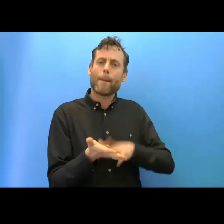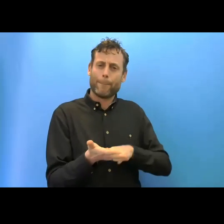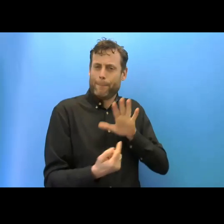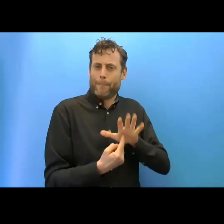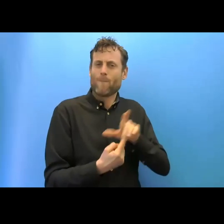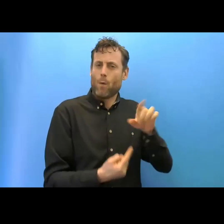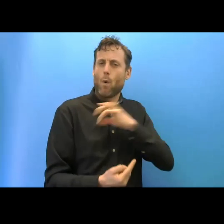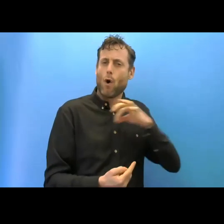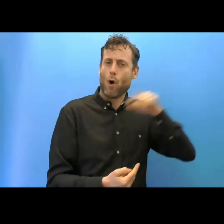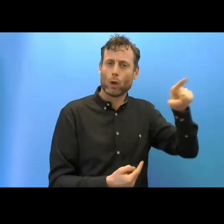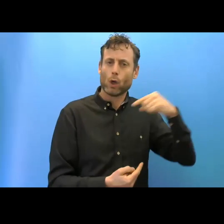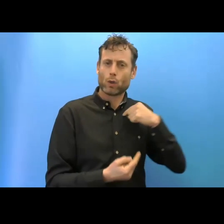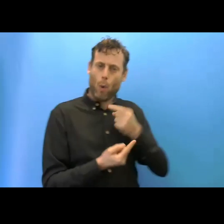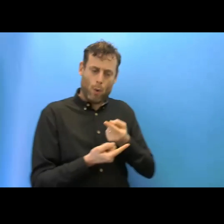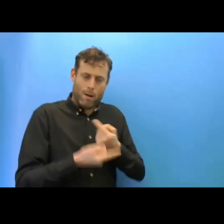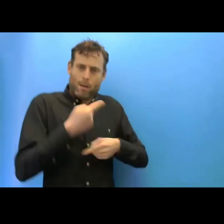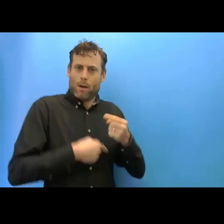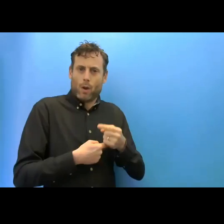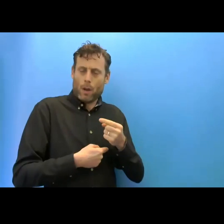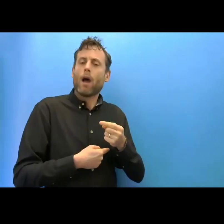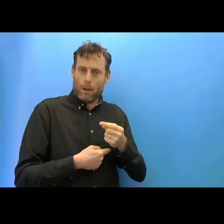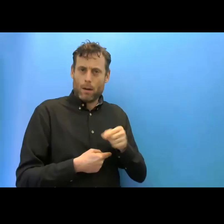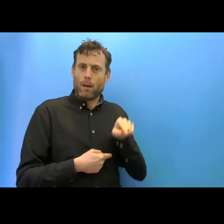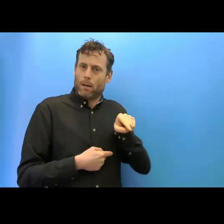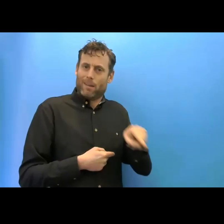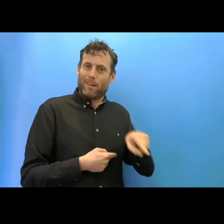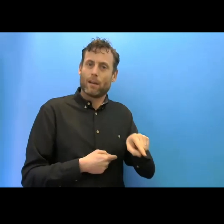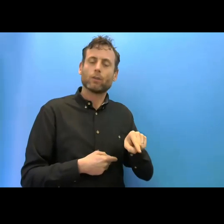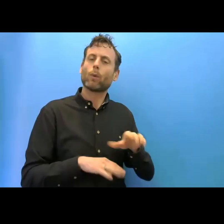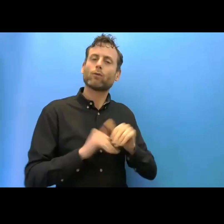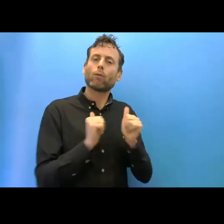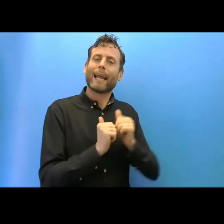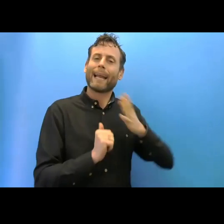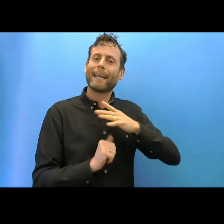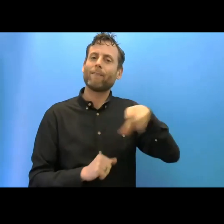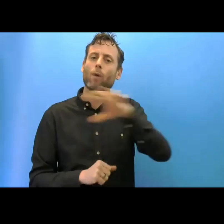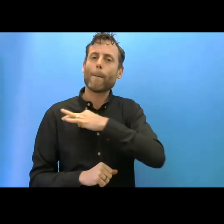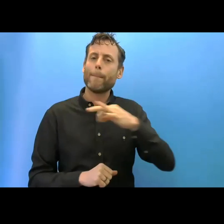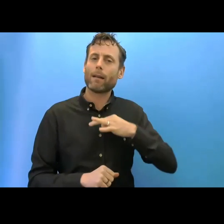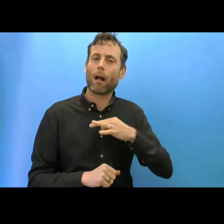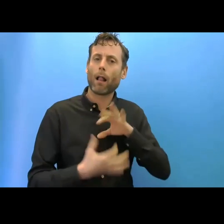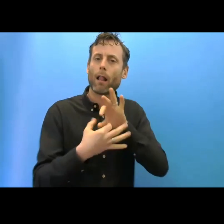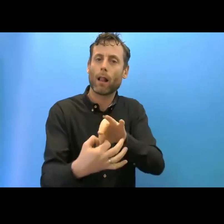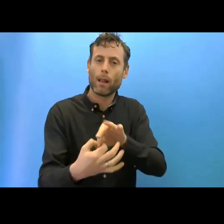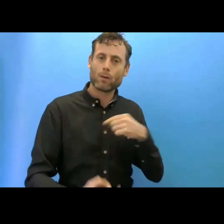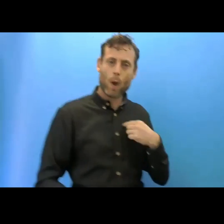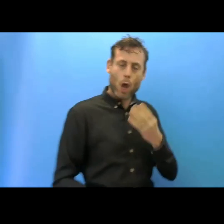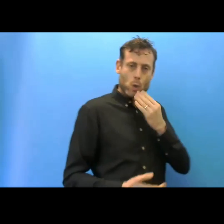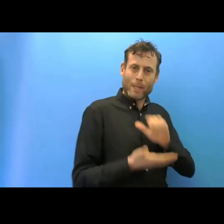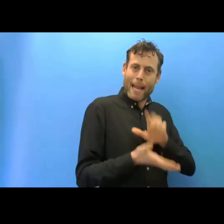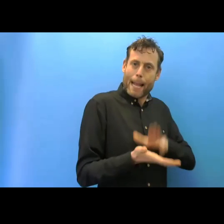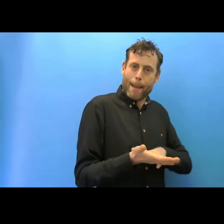life before it became balloon gas and would not have any medical uses anymore. So I just always feel that's really important to